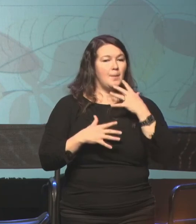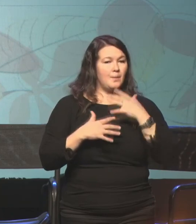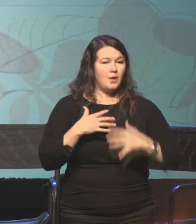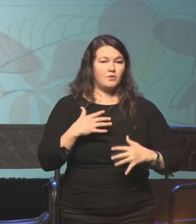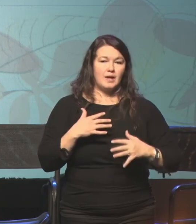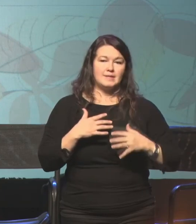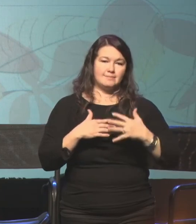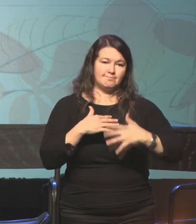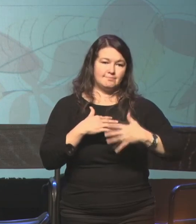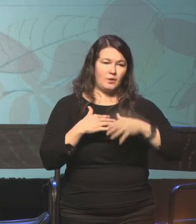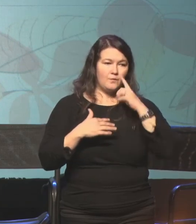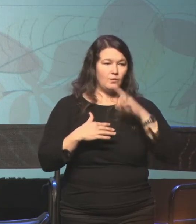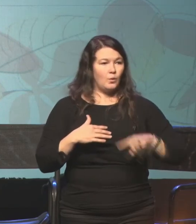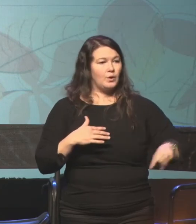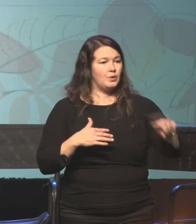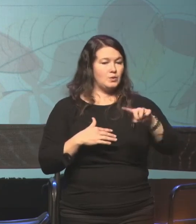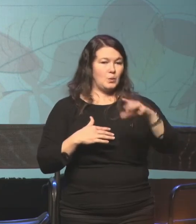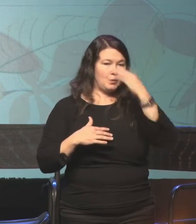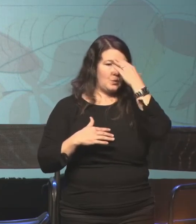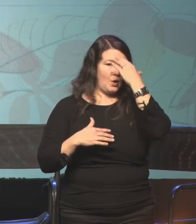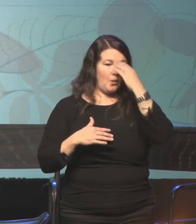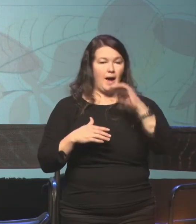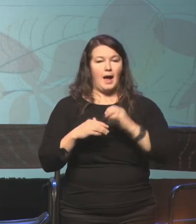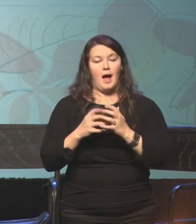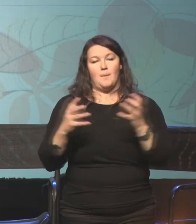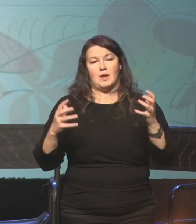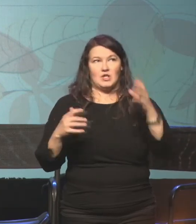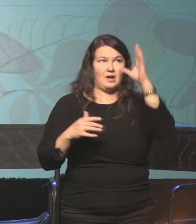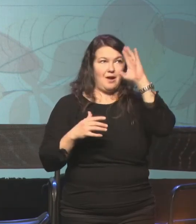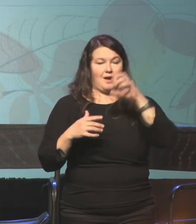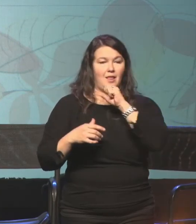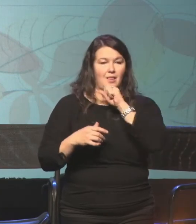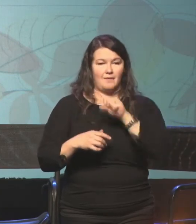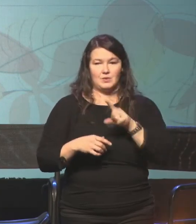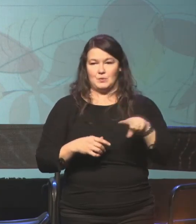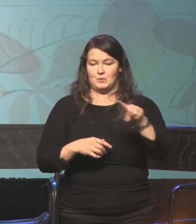much God loves you and the world. So come and receive those elements and eat.